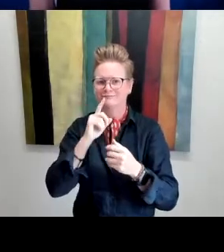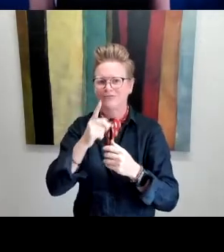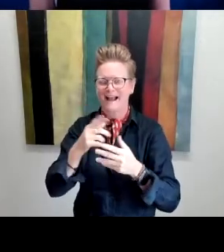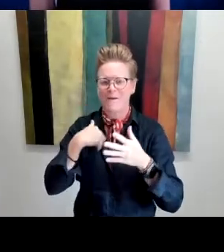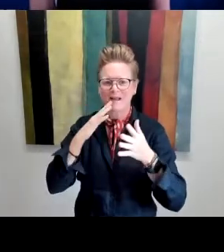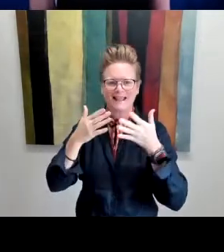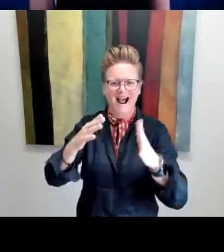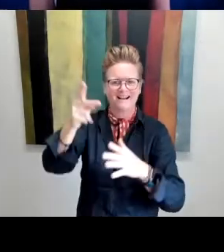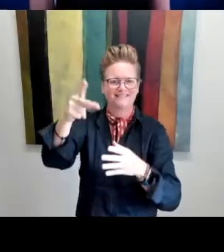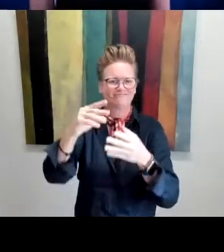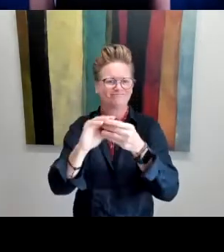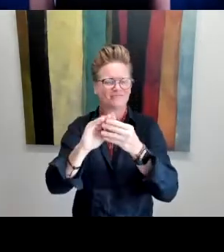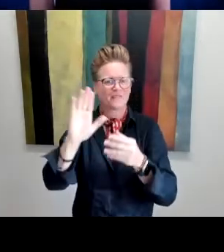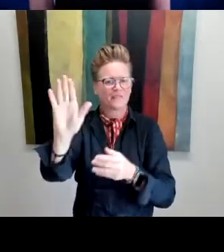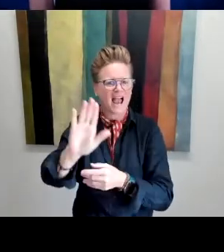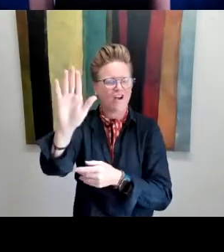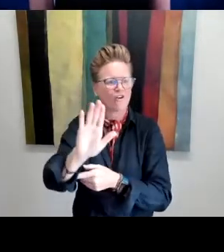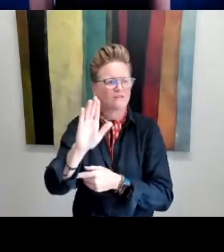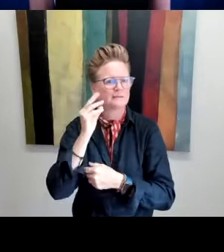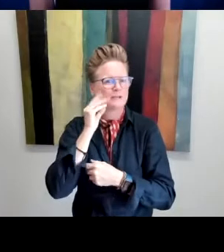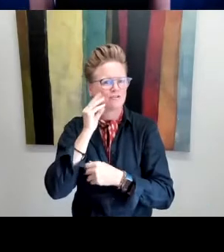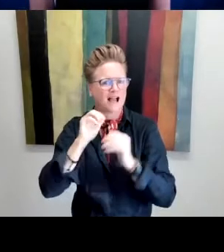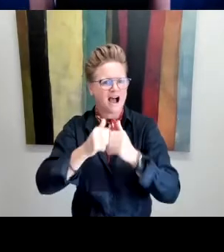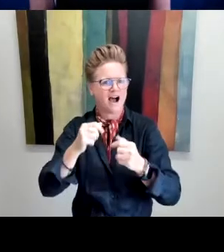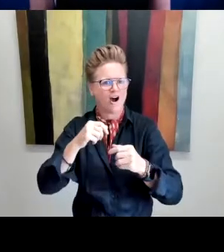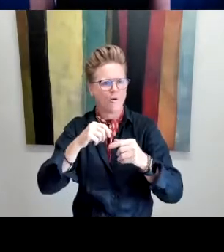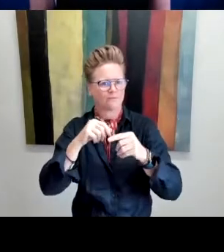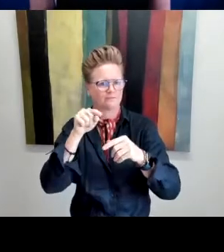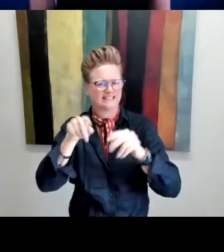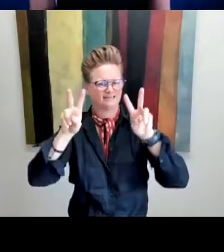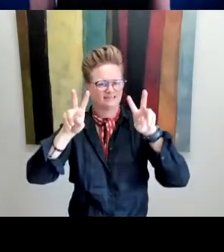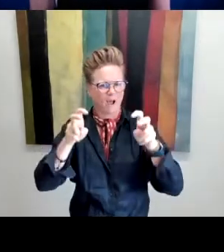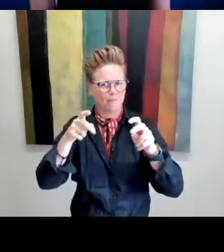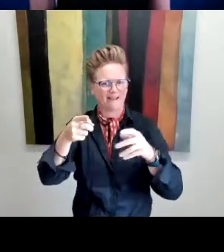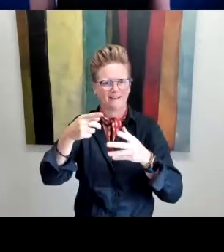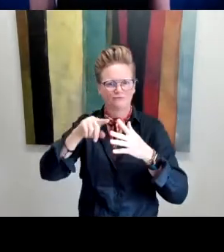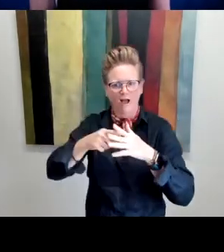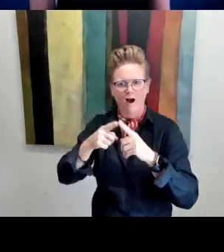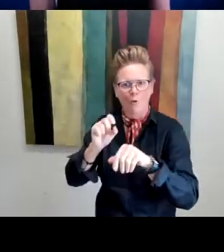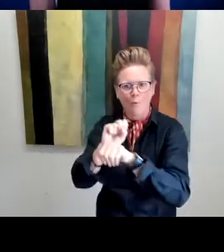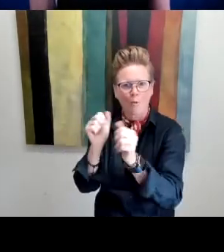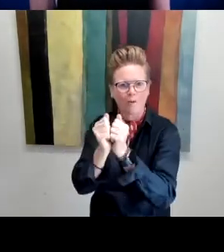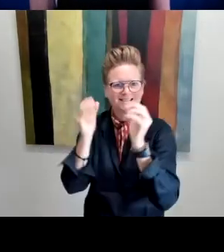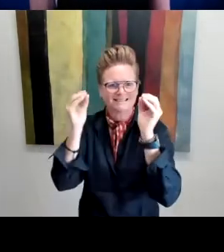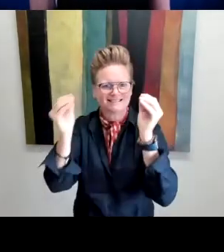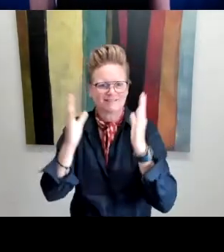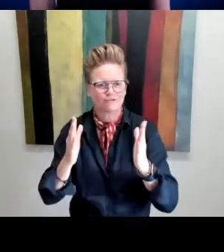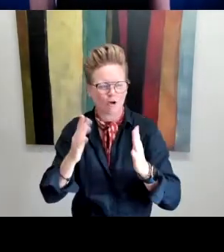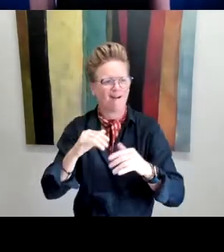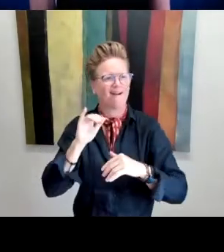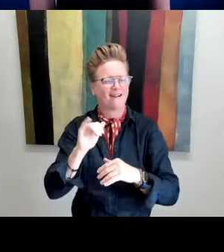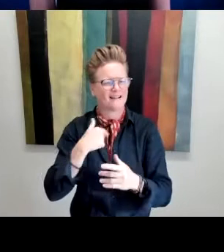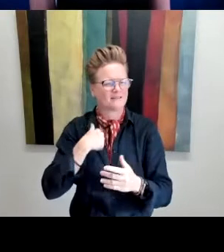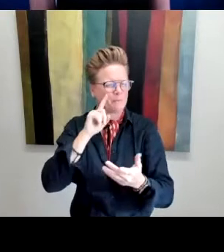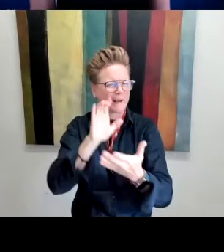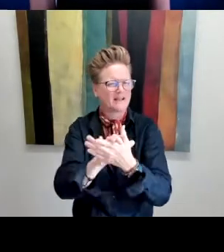unique. And I will let them go on with their experience and how this topic started to